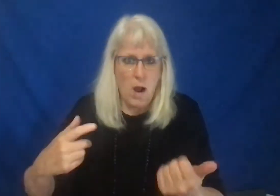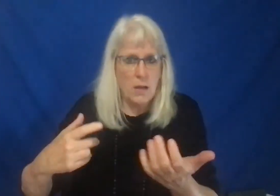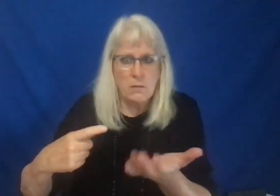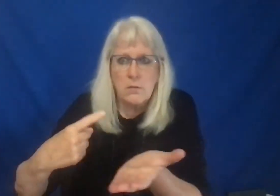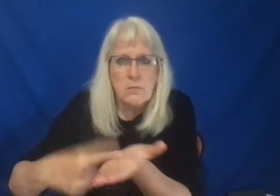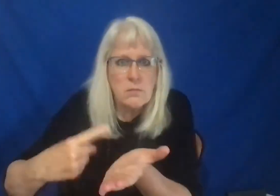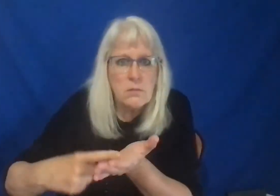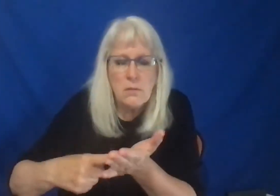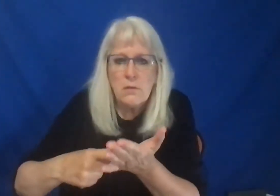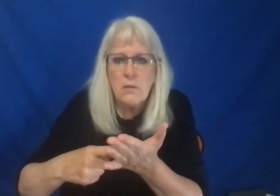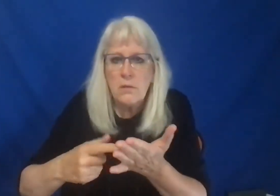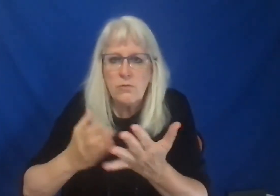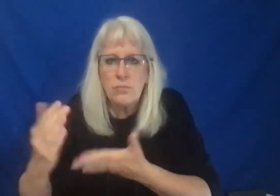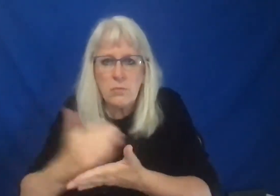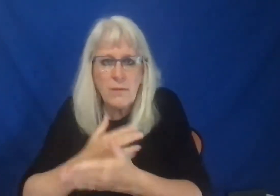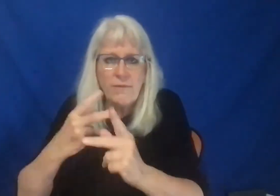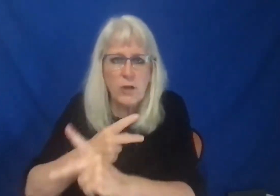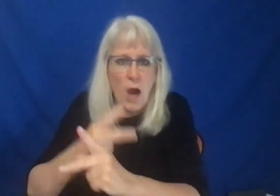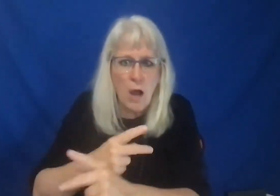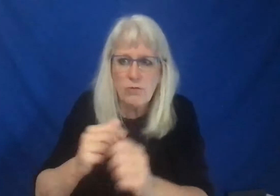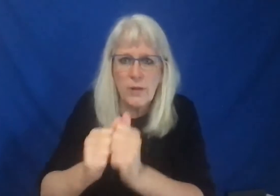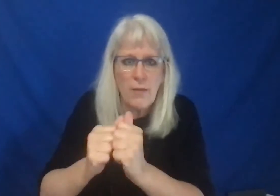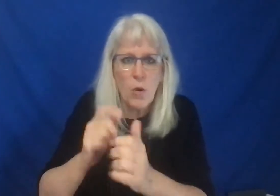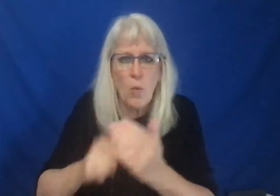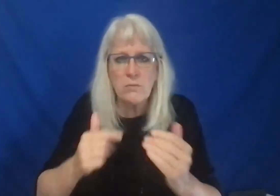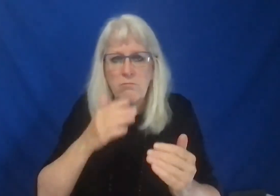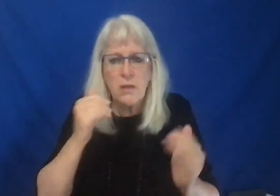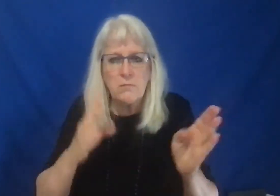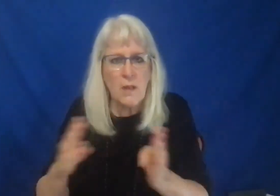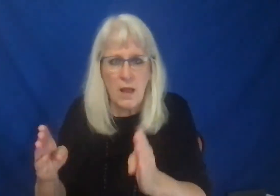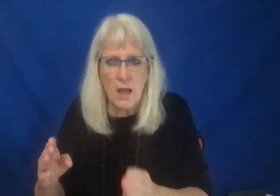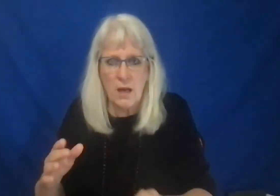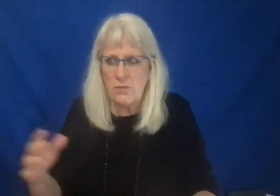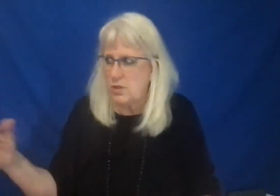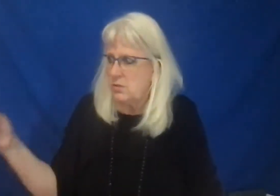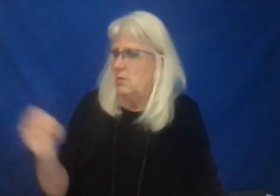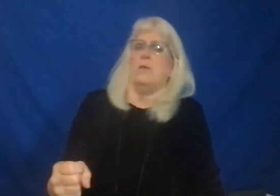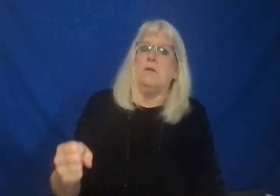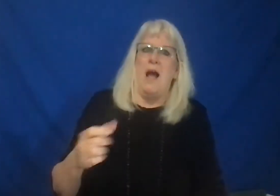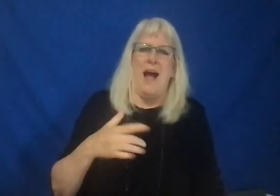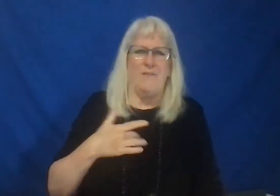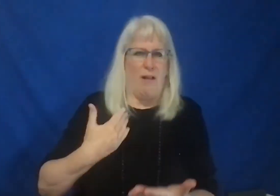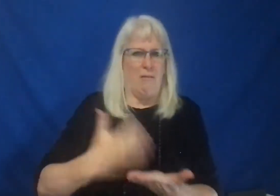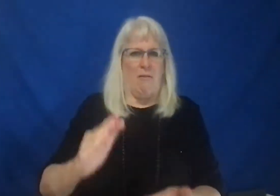of shaping what it looked like. And I felt tremendously excluded. And so we learned from